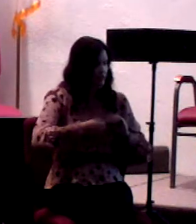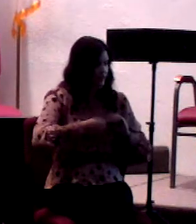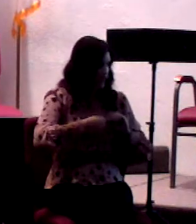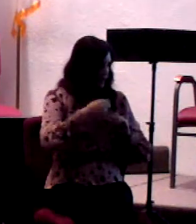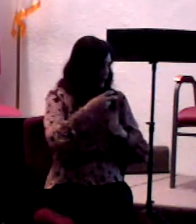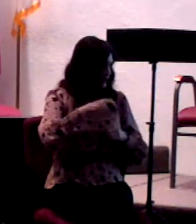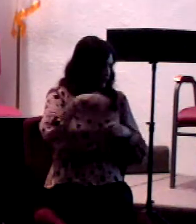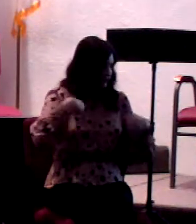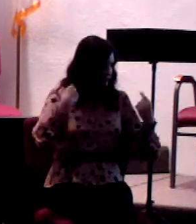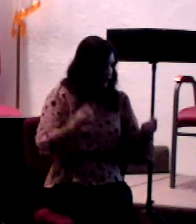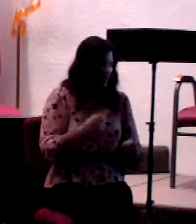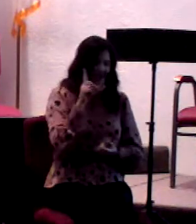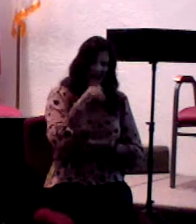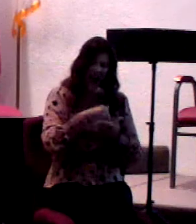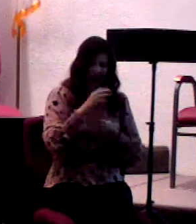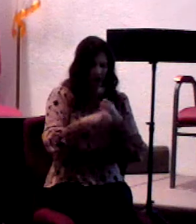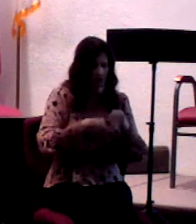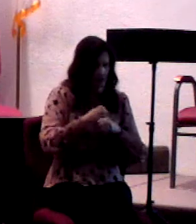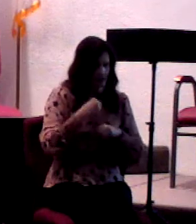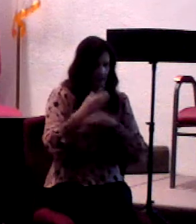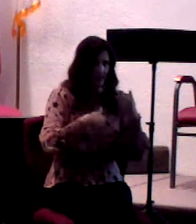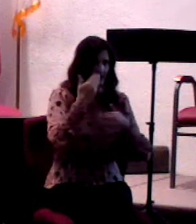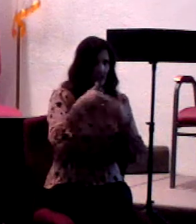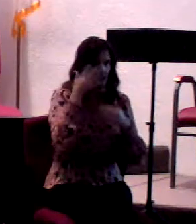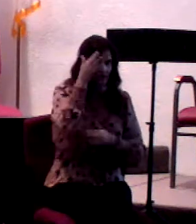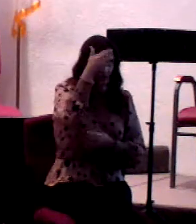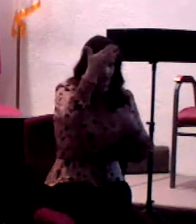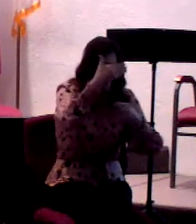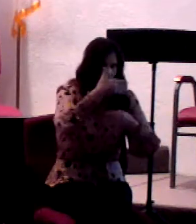Thousands of years descended into deep shadows.